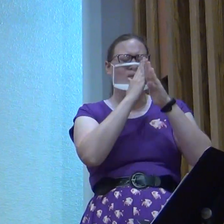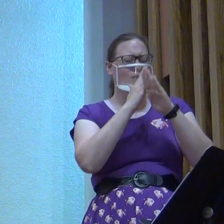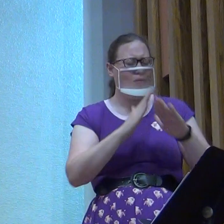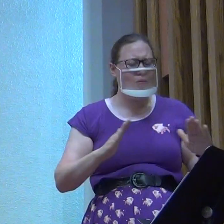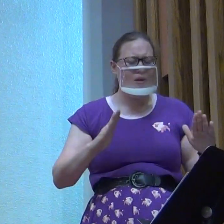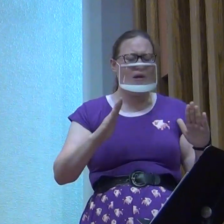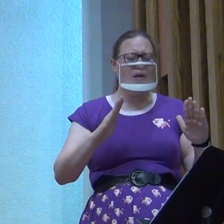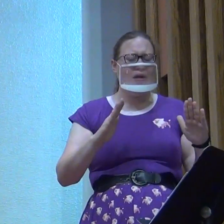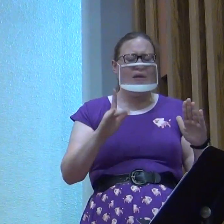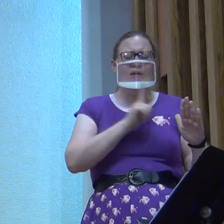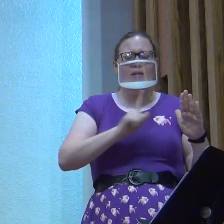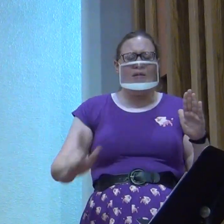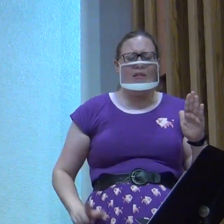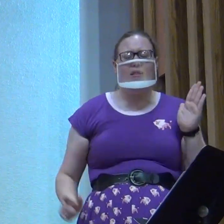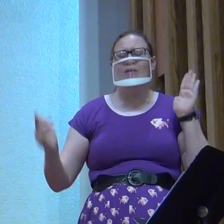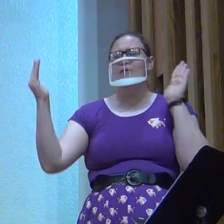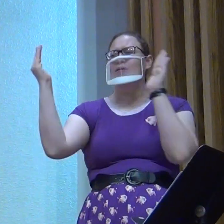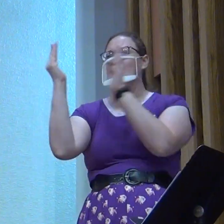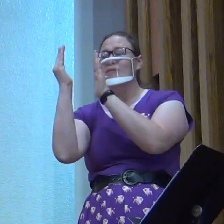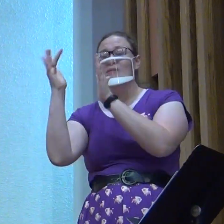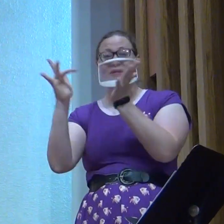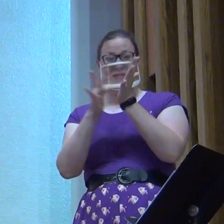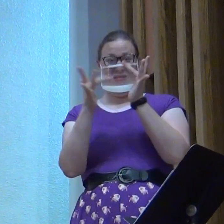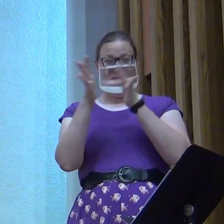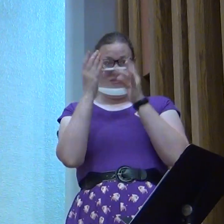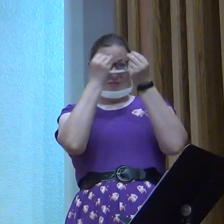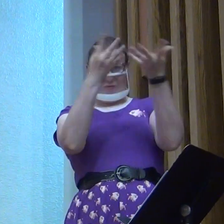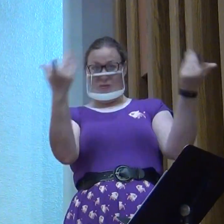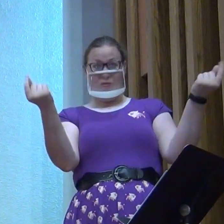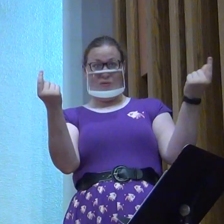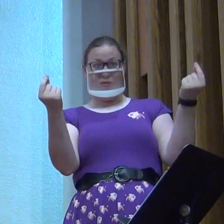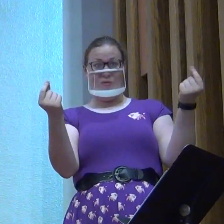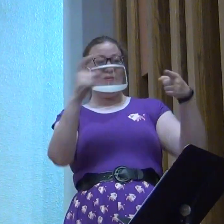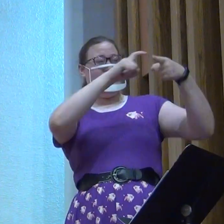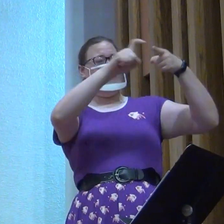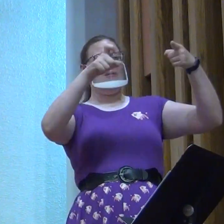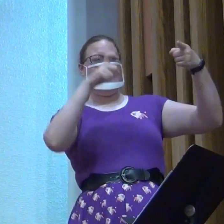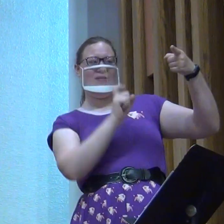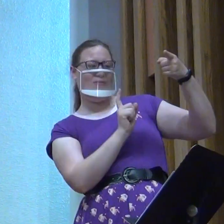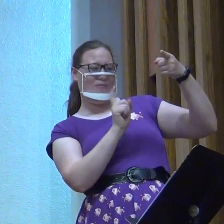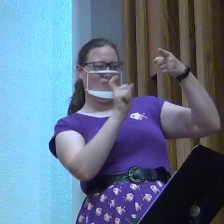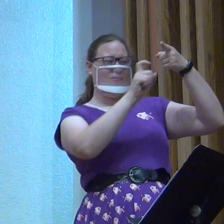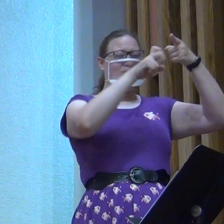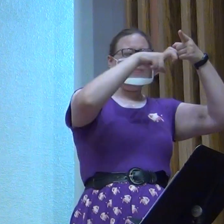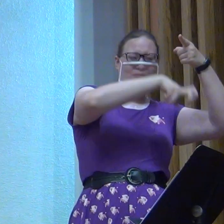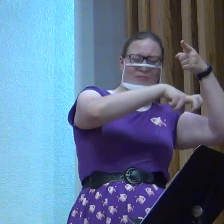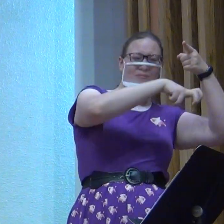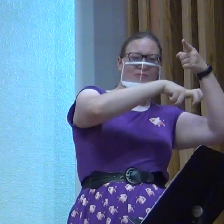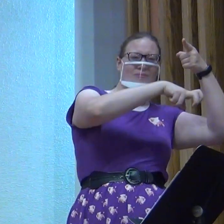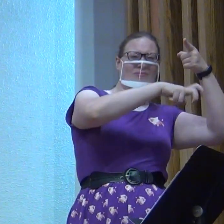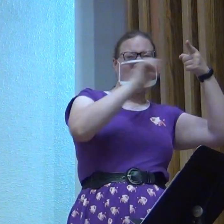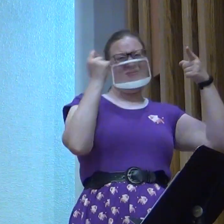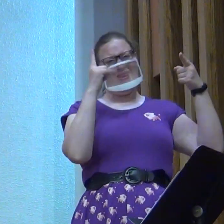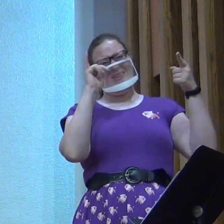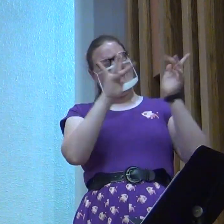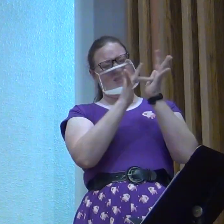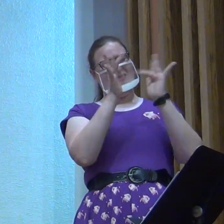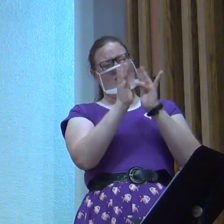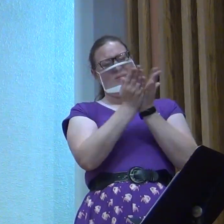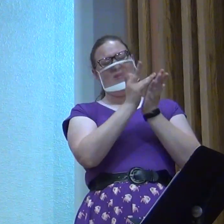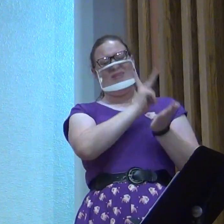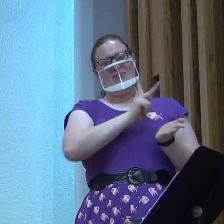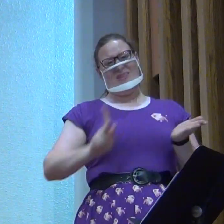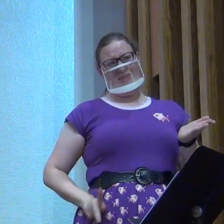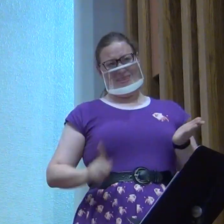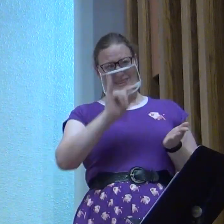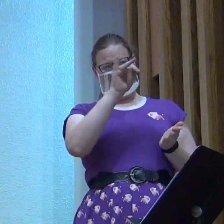before the Lord? Jesus told us to go into our closet, and in the King James Version, but that's really what he's